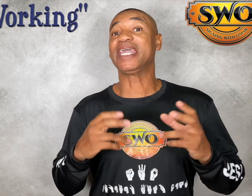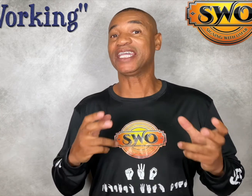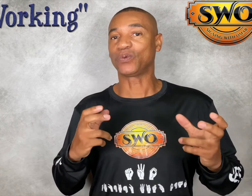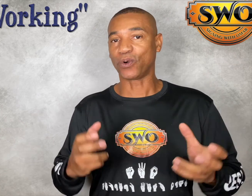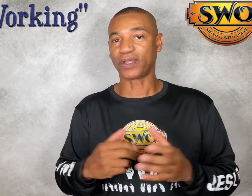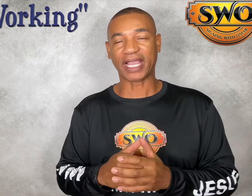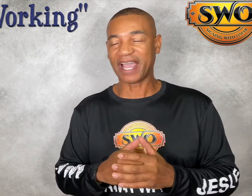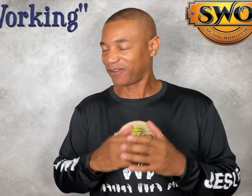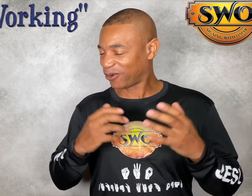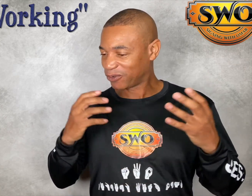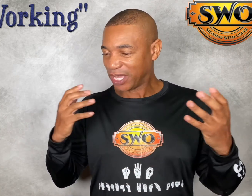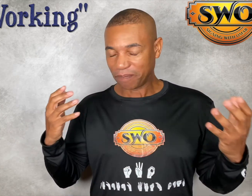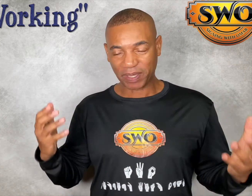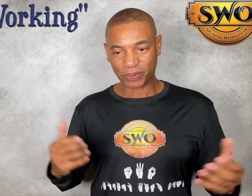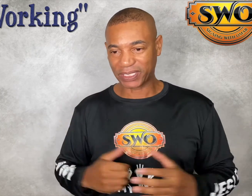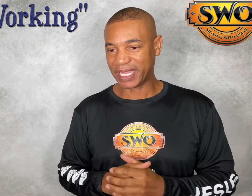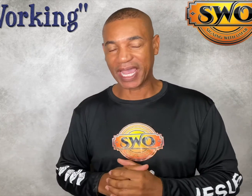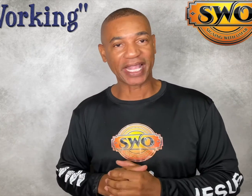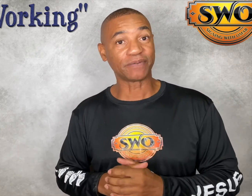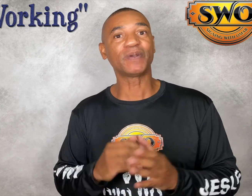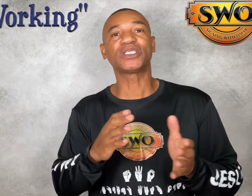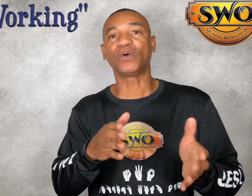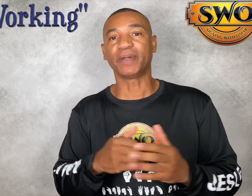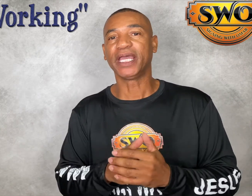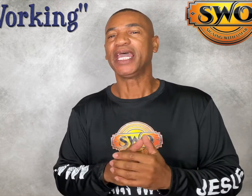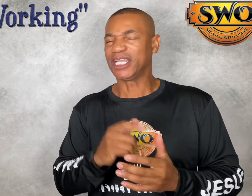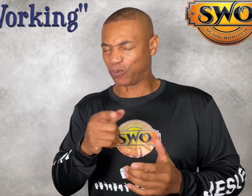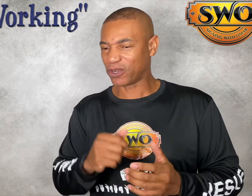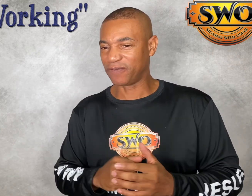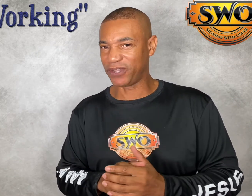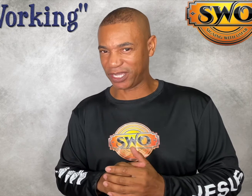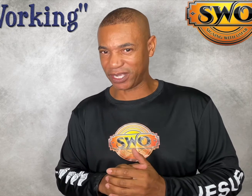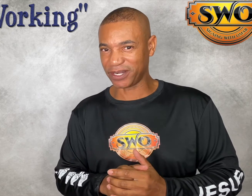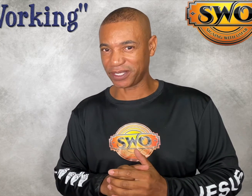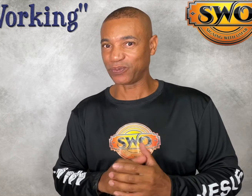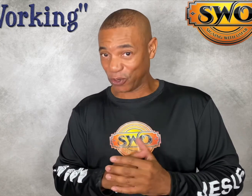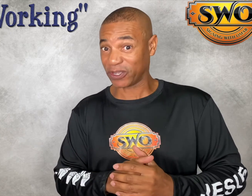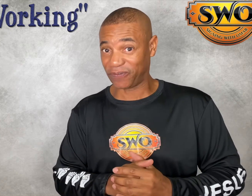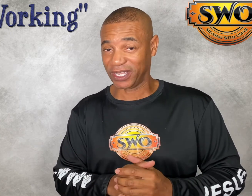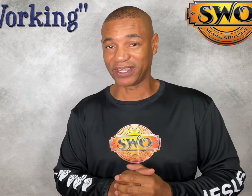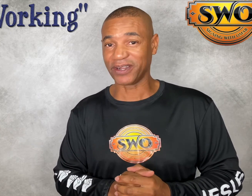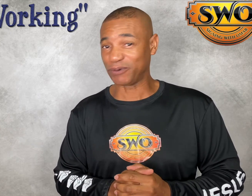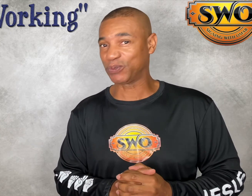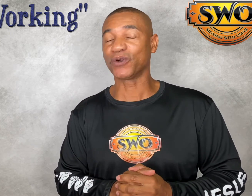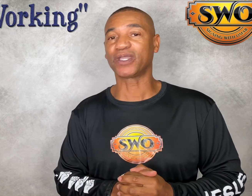it's working. I've heard people say that, especially women, it's working for you, girl. It's working for you, girl. It's working.